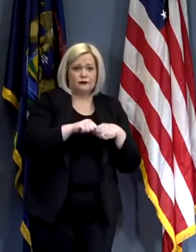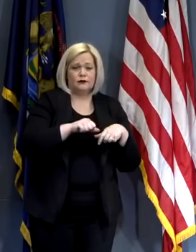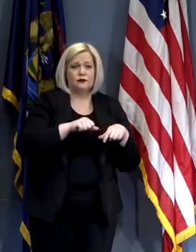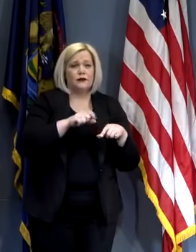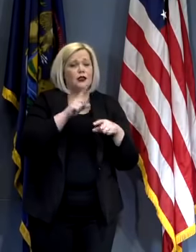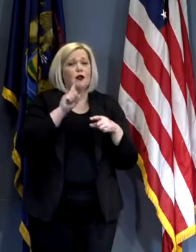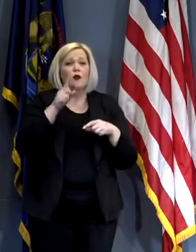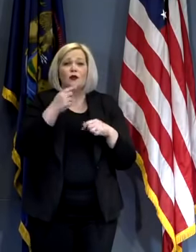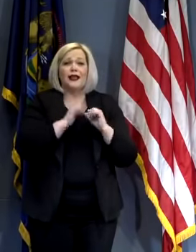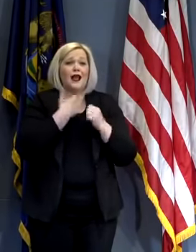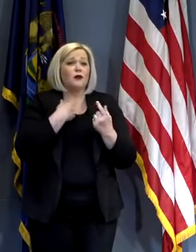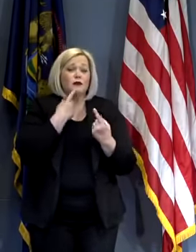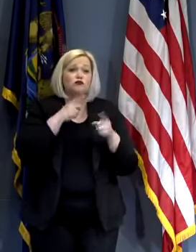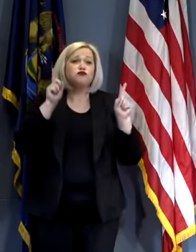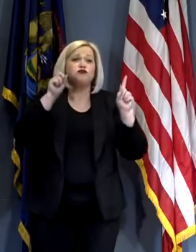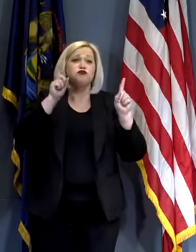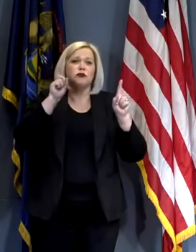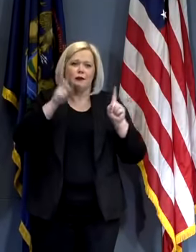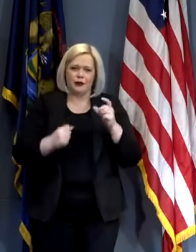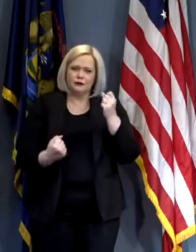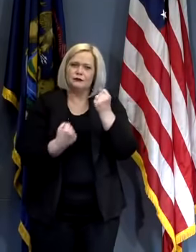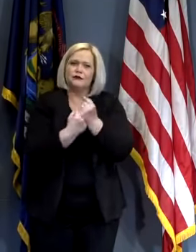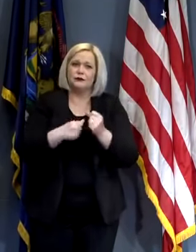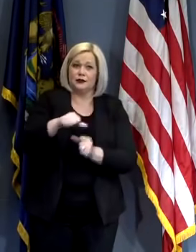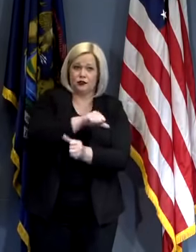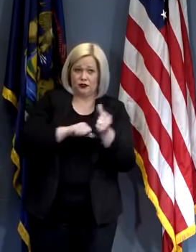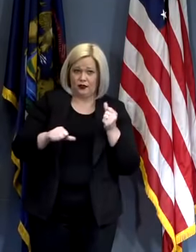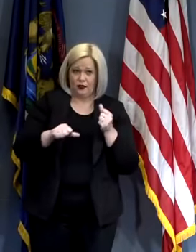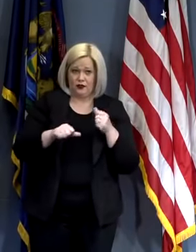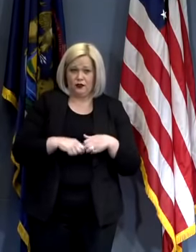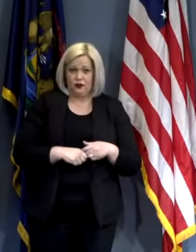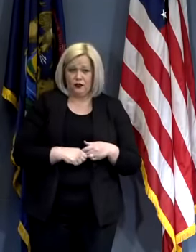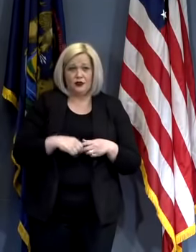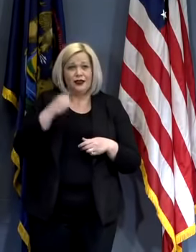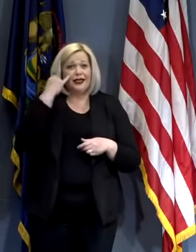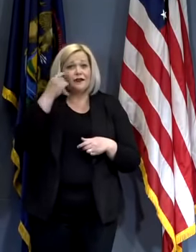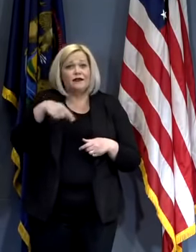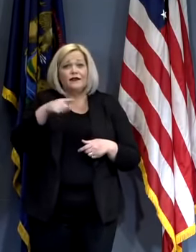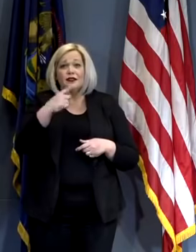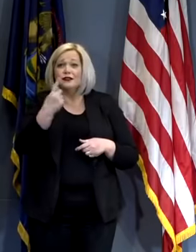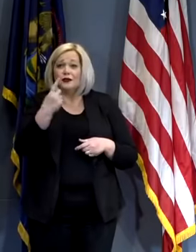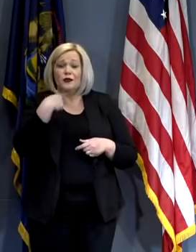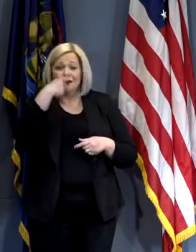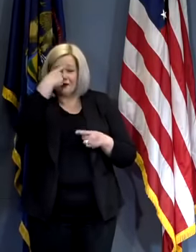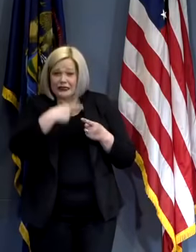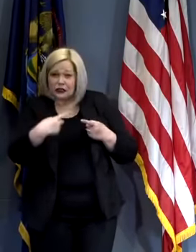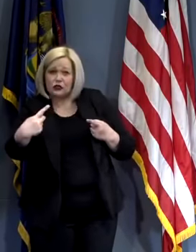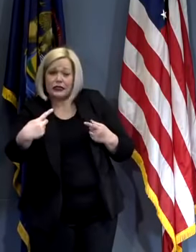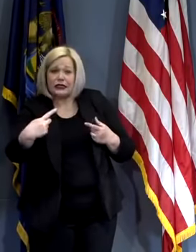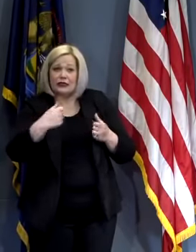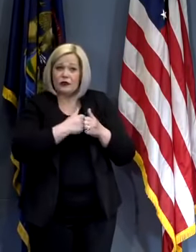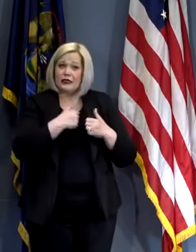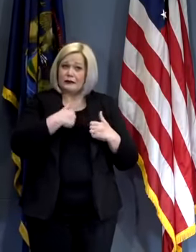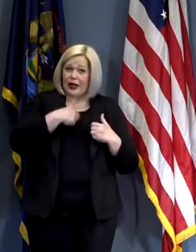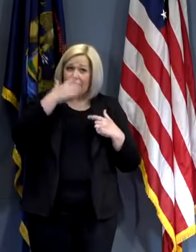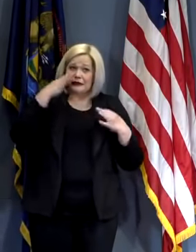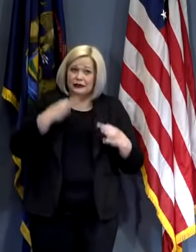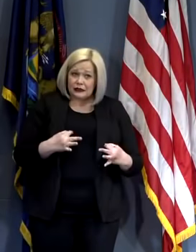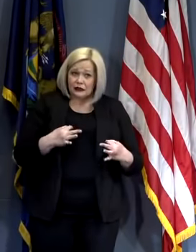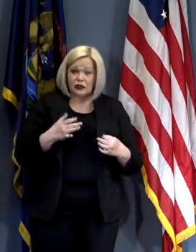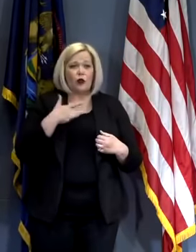this is together. So to all the people that have disagreed with the actions that I've taken or feel their rights are being infringed, I want to